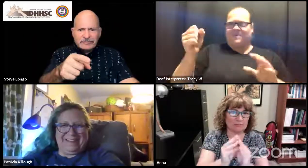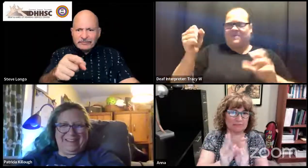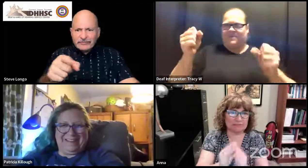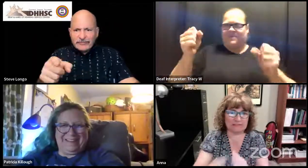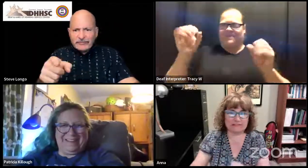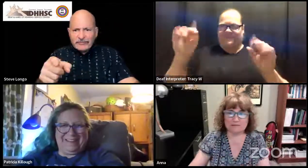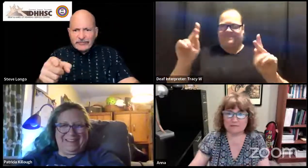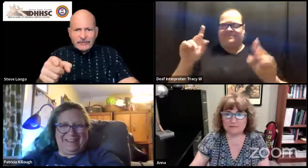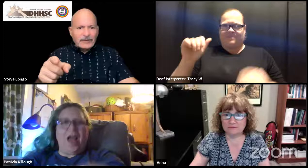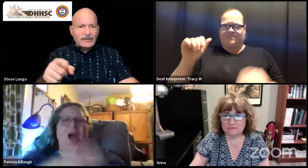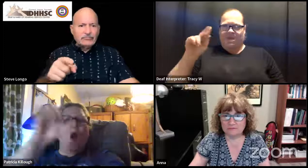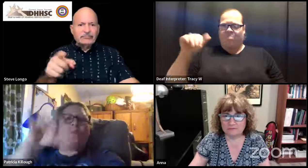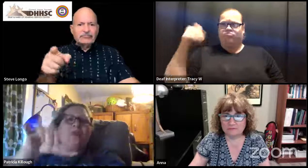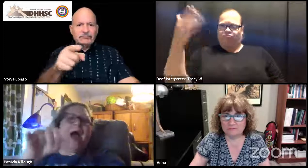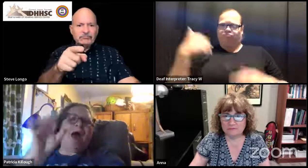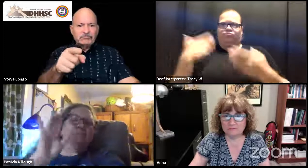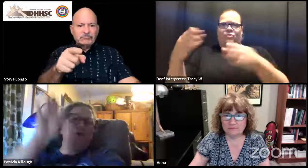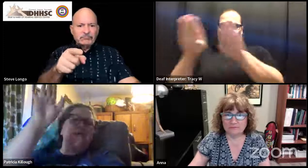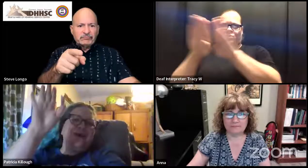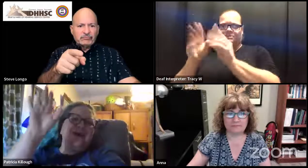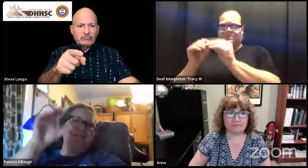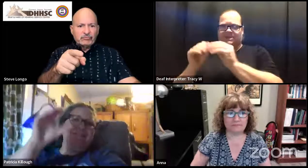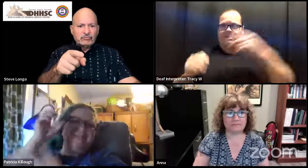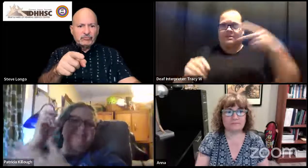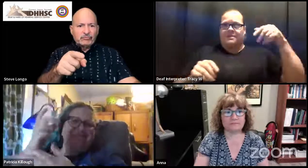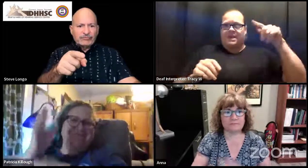Patty did too.